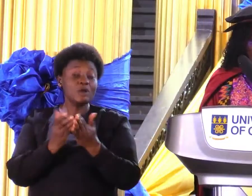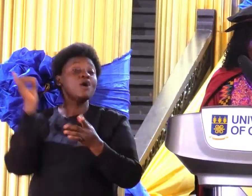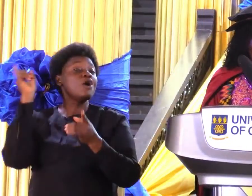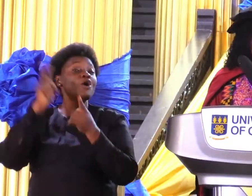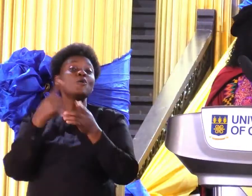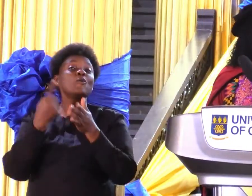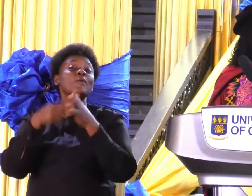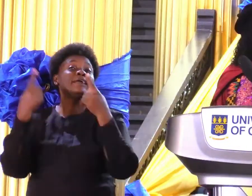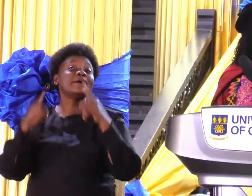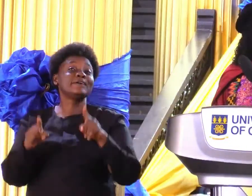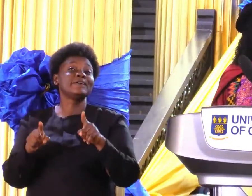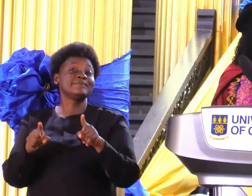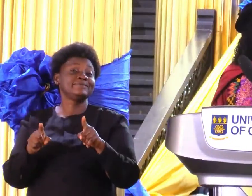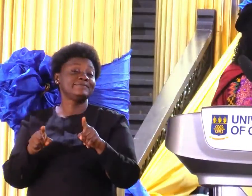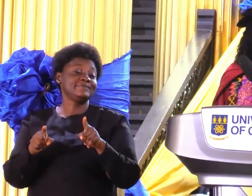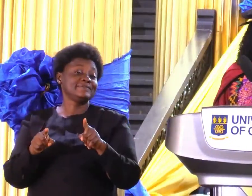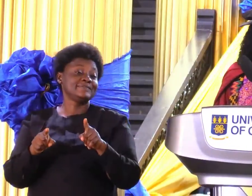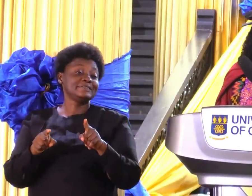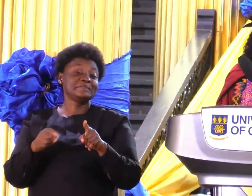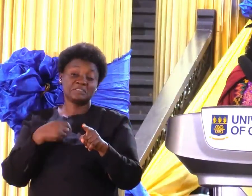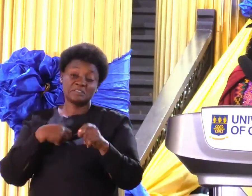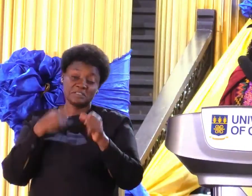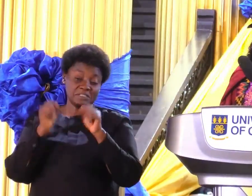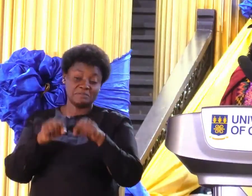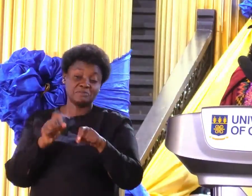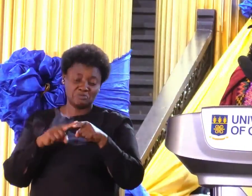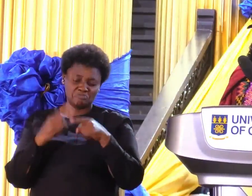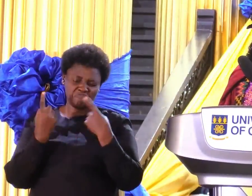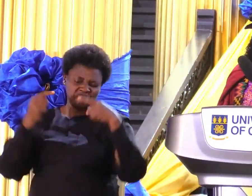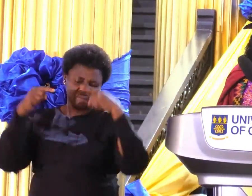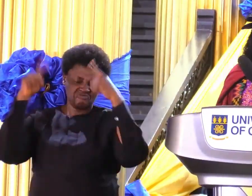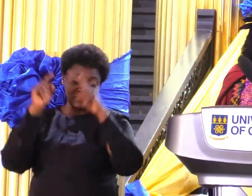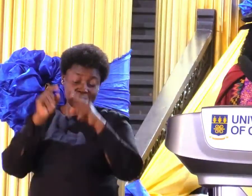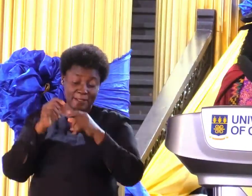and I made it to the science class.